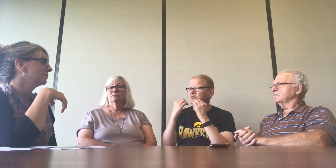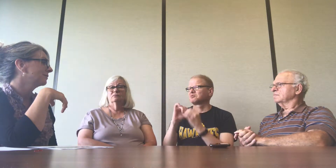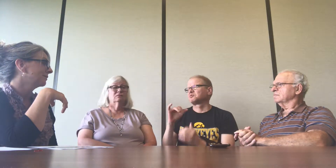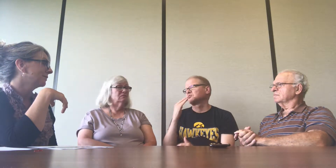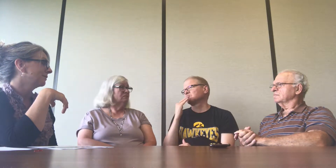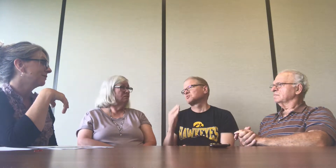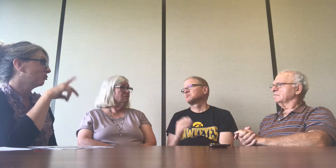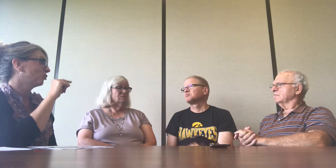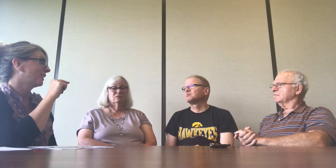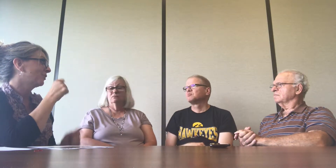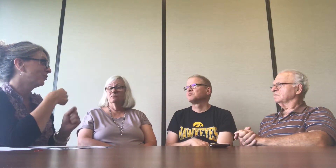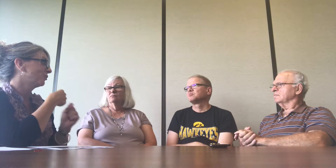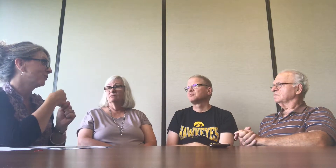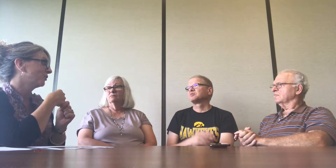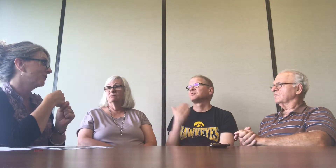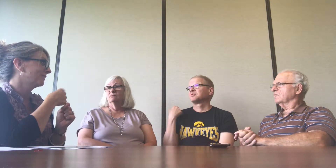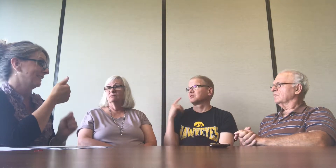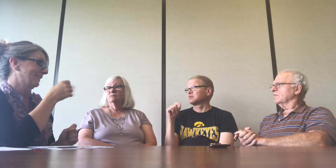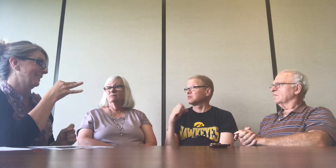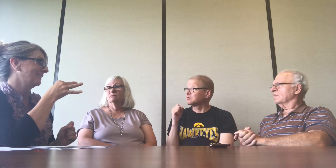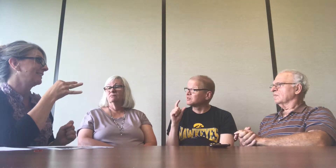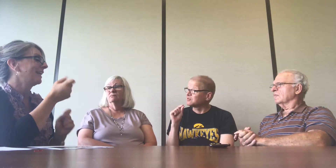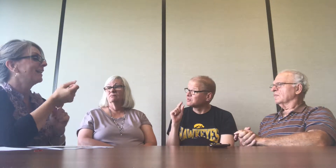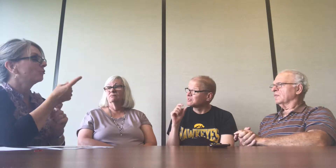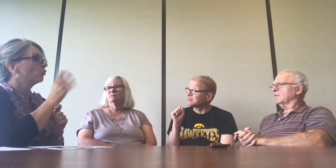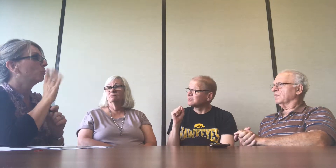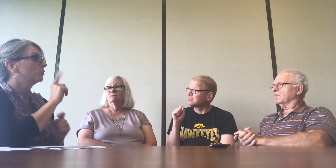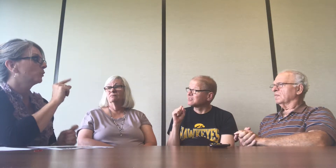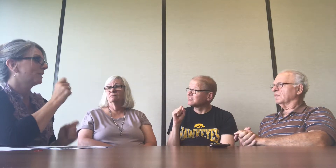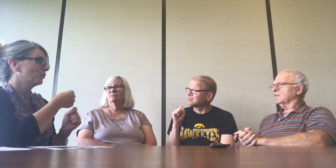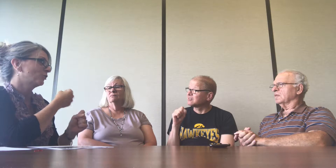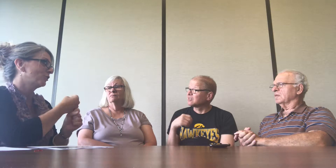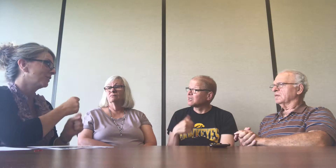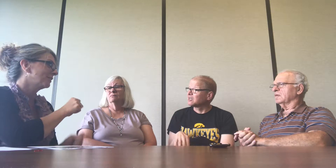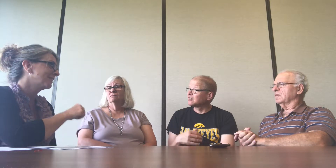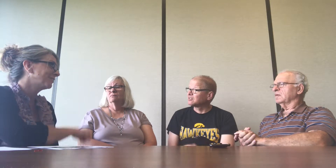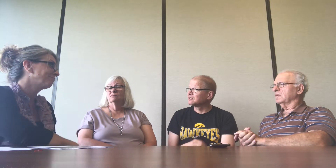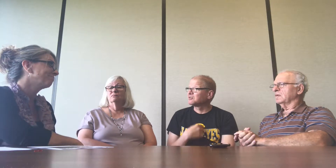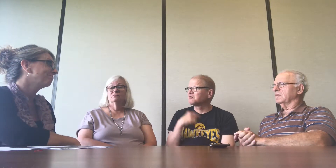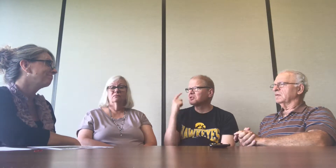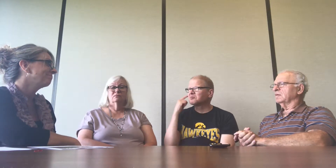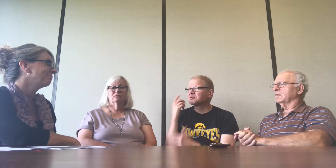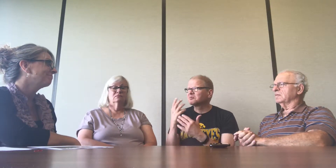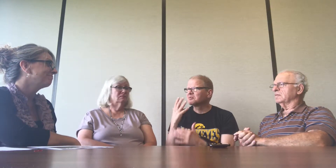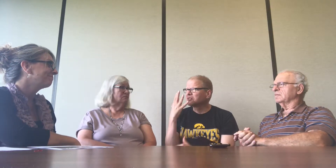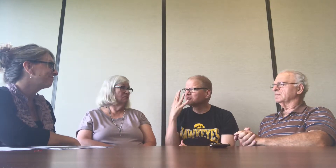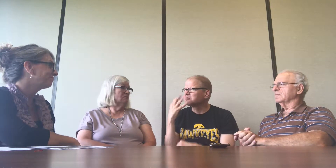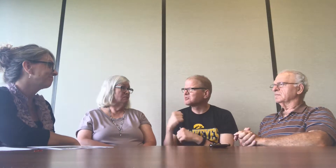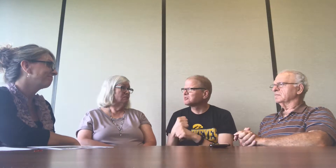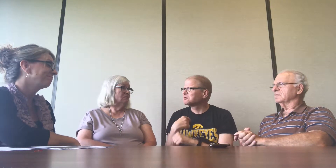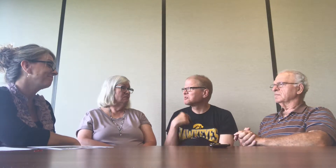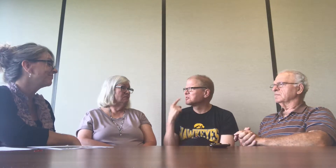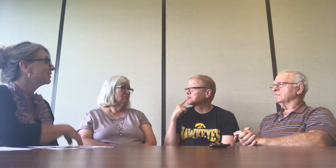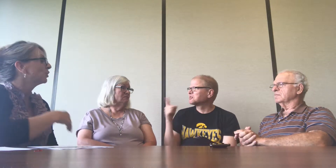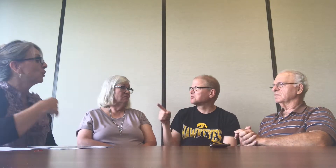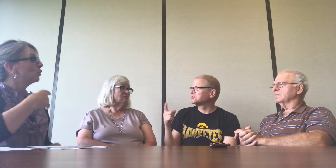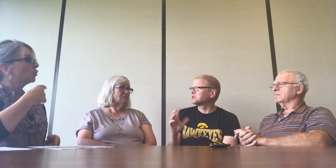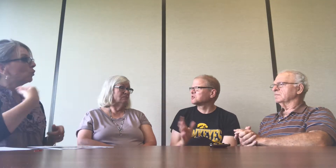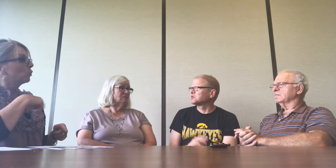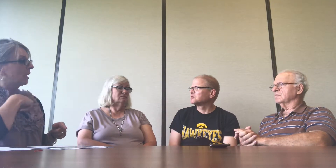How long have you guys been here? Jennifer, we've been here 19 years. We will celebrate our 20th anniversary next